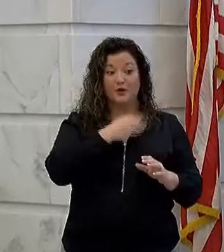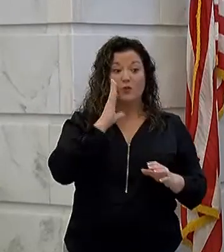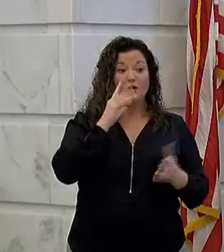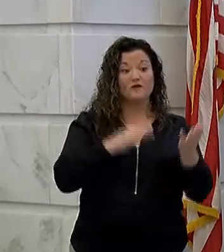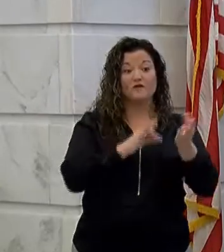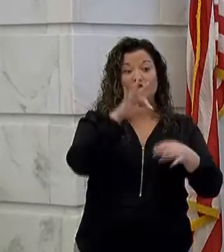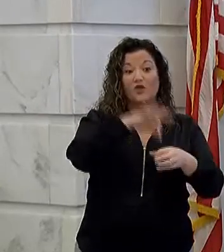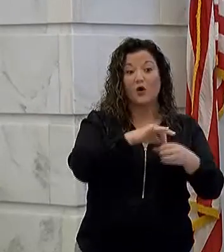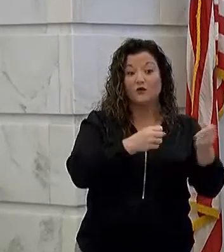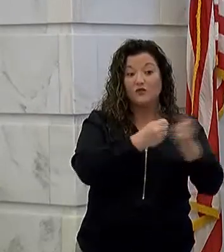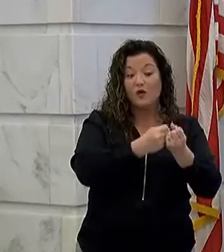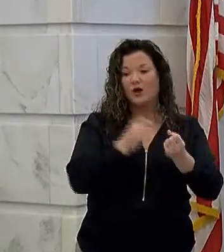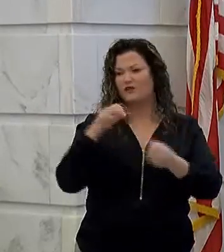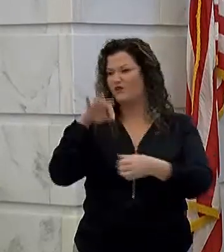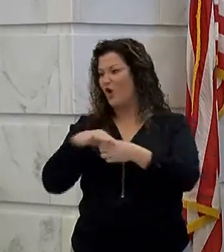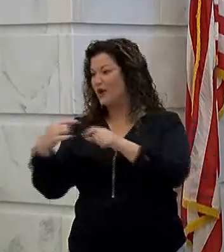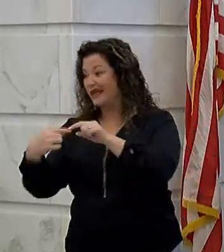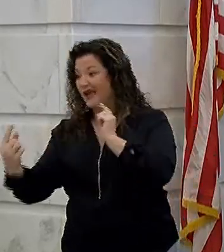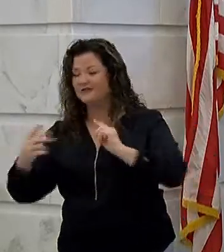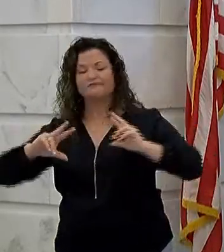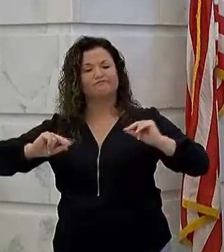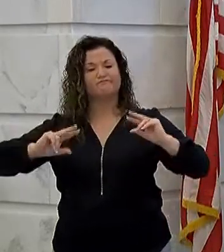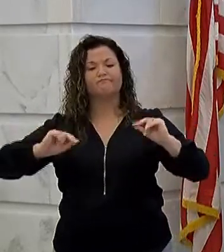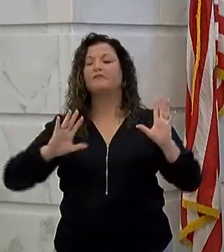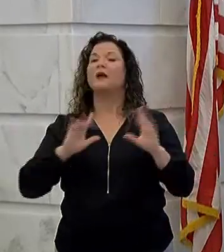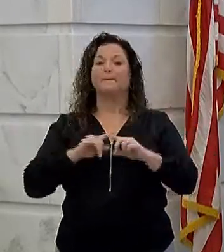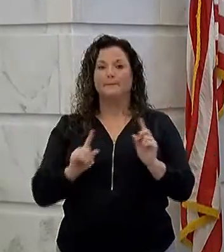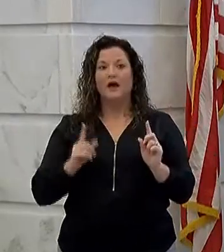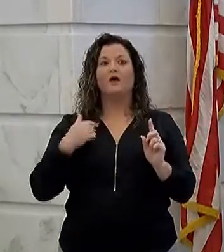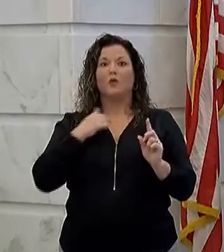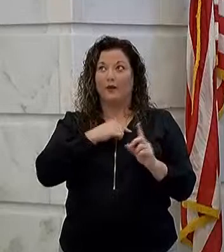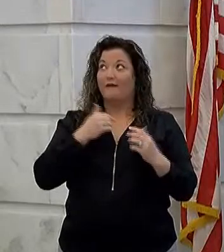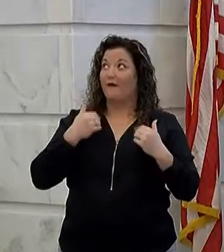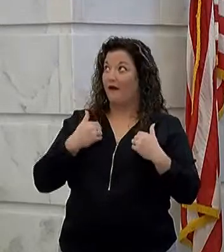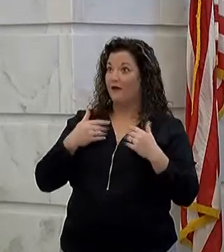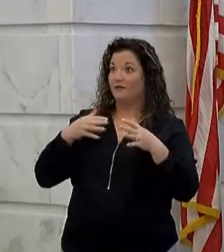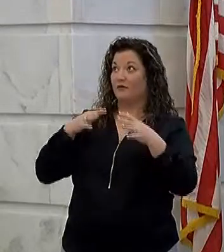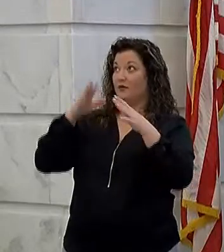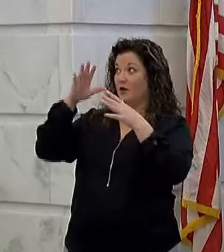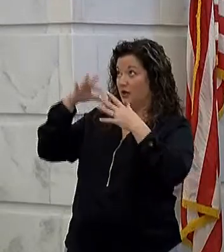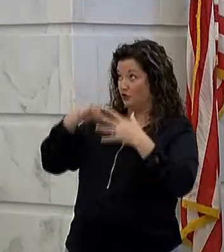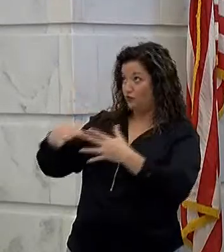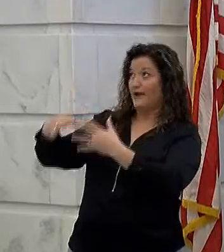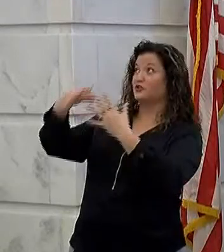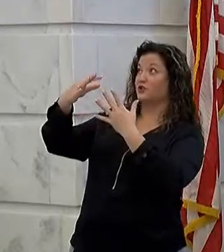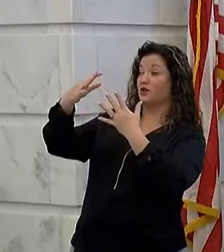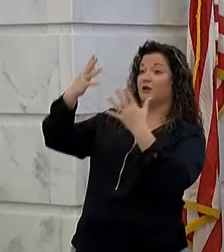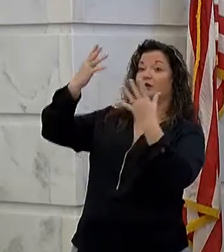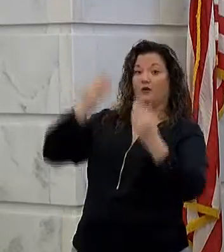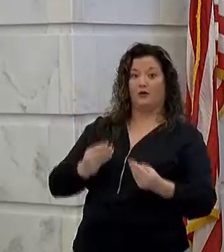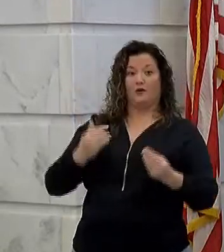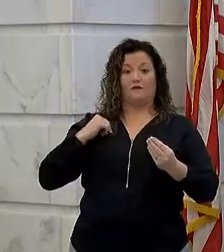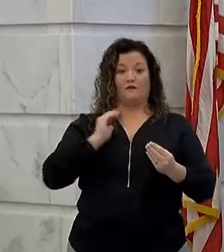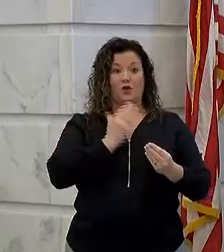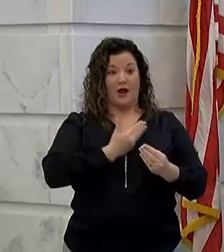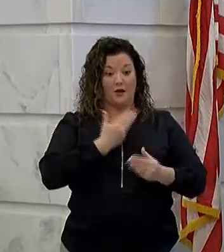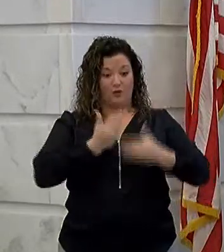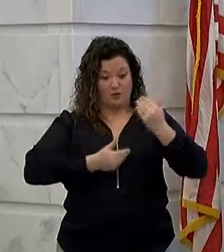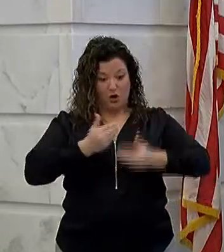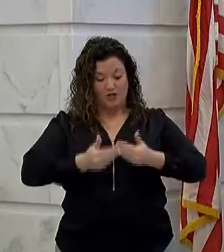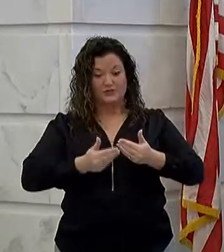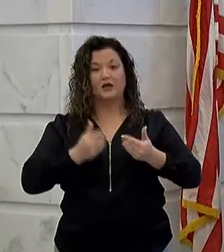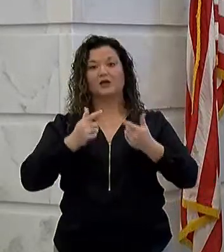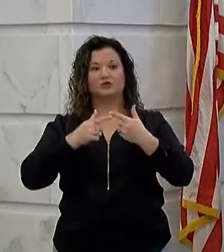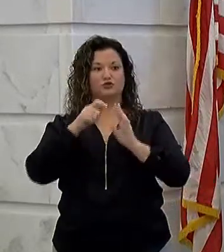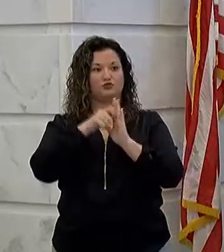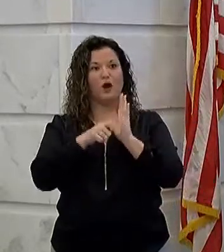a member votes against it. But at least we have a direction to go, to have our bureau to actually put